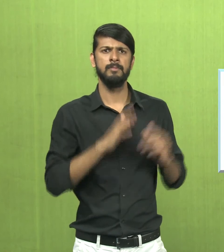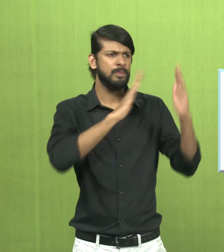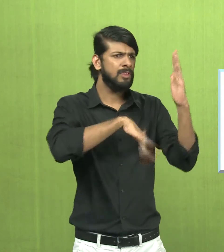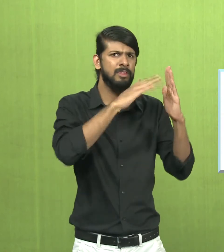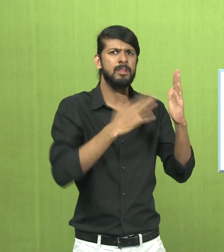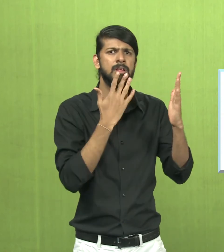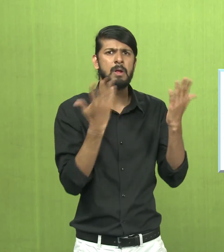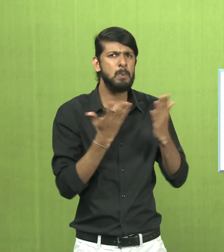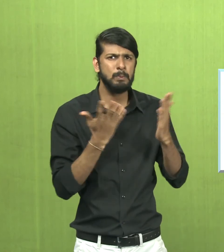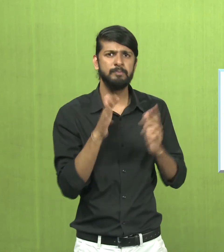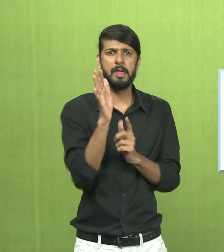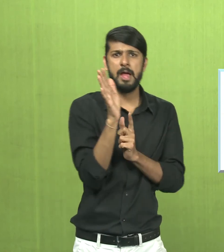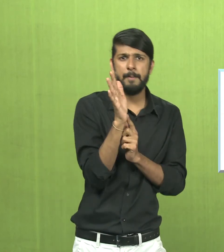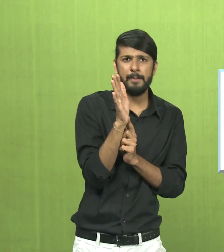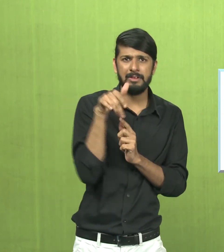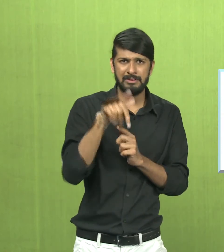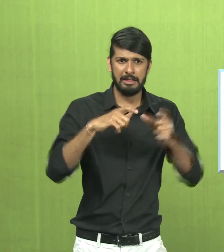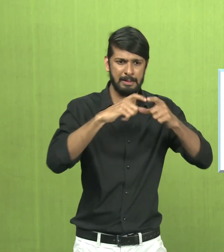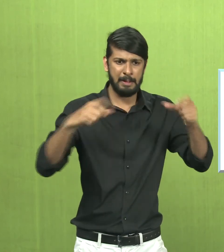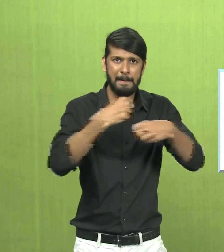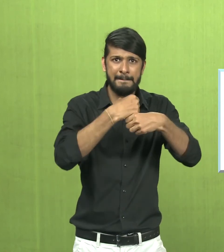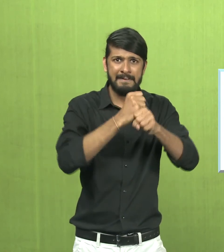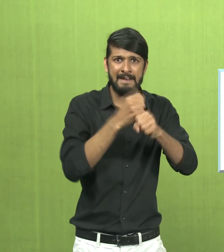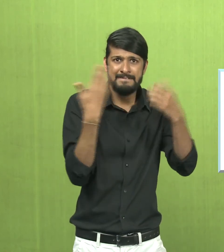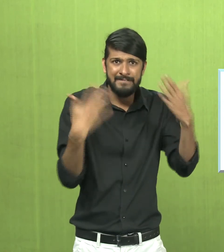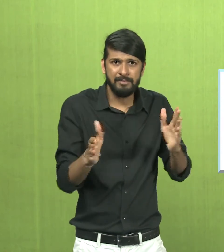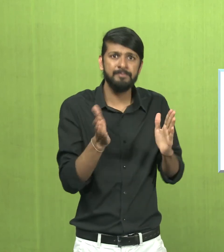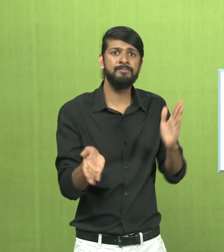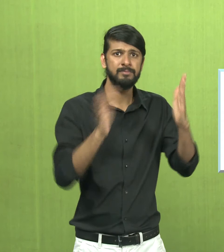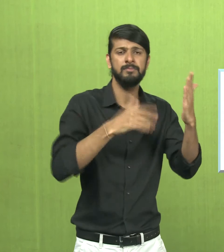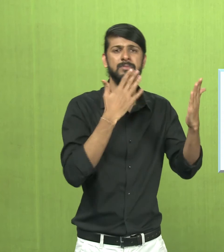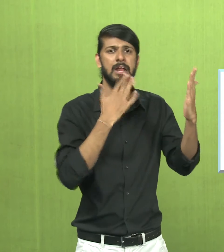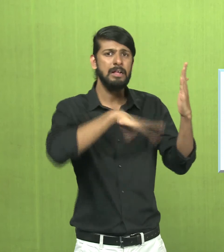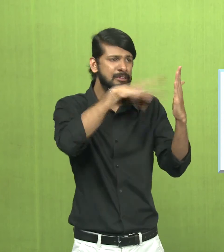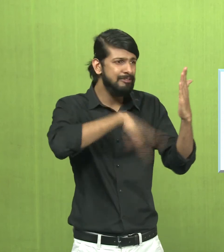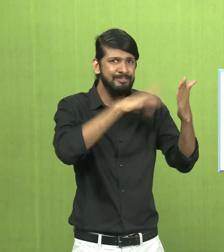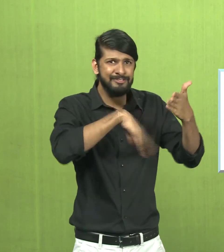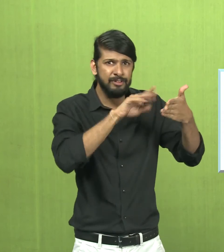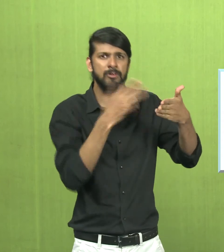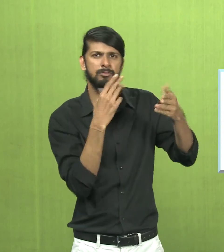The medium is tempera on palm leaf. So, first the palm leaf was prepared, then